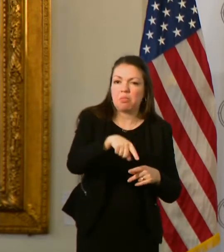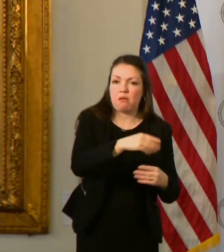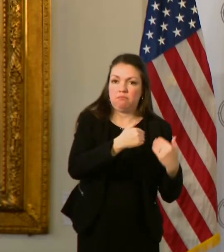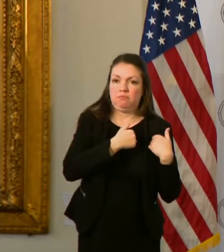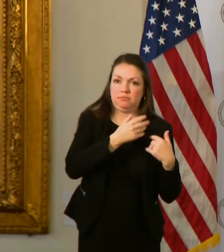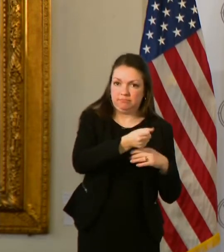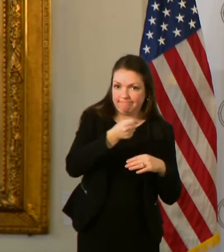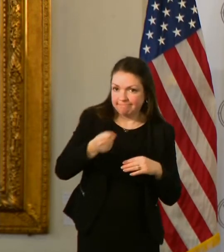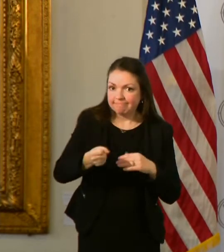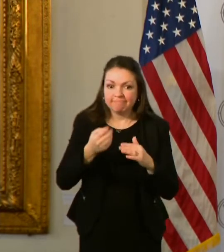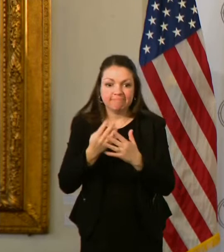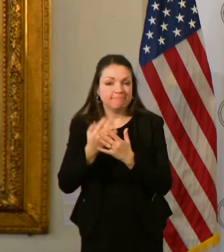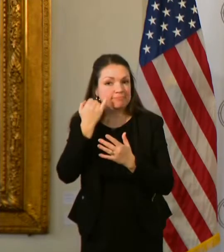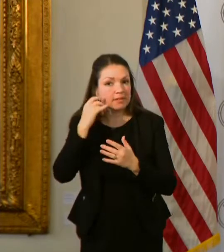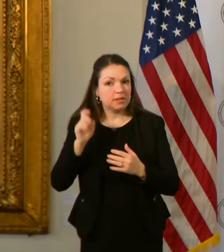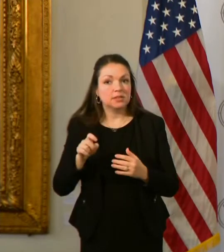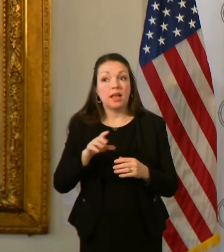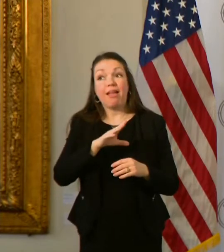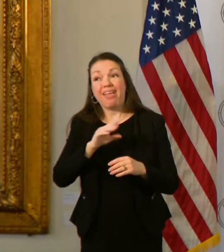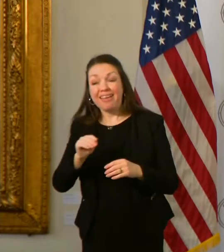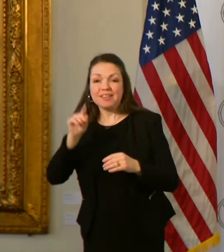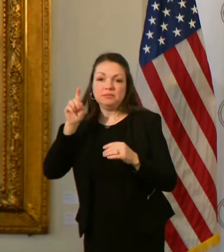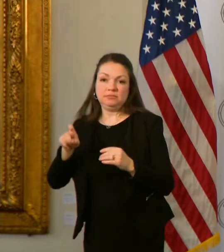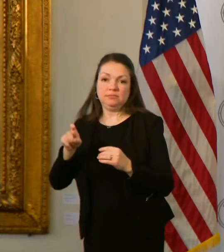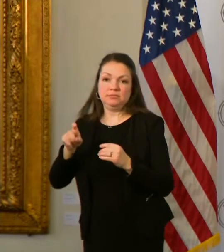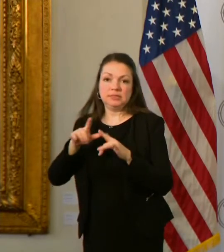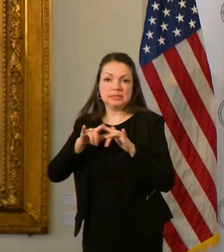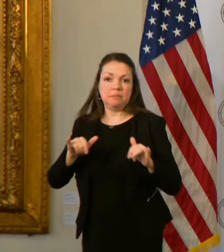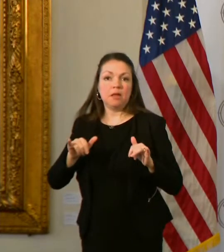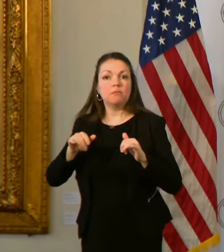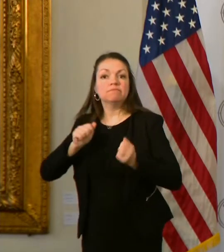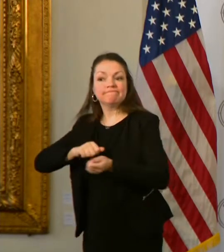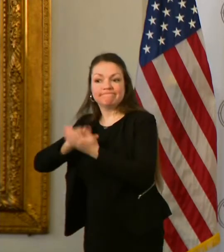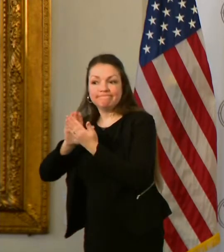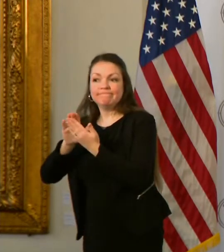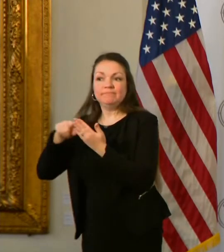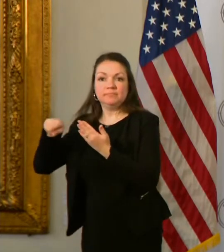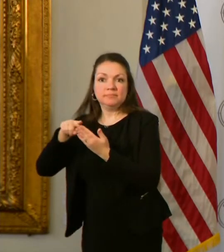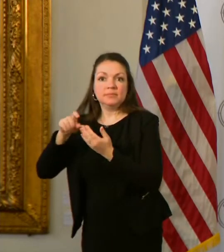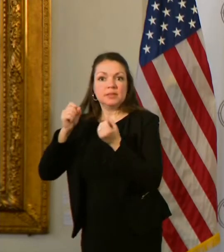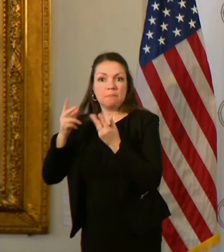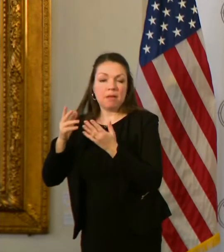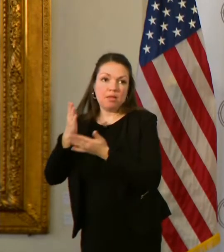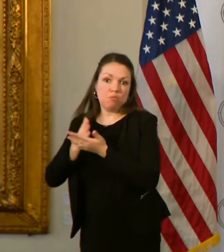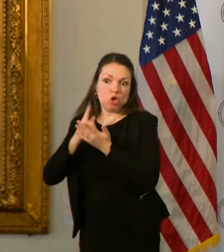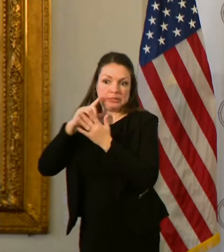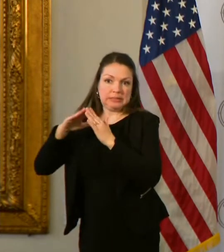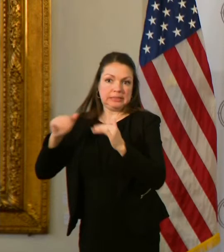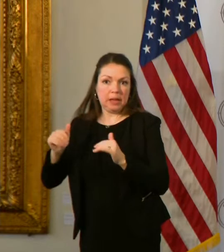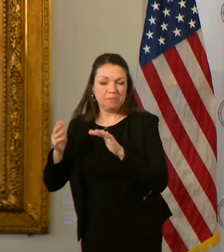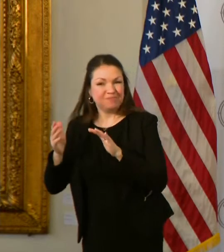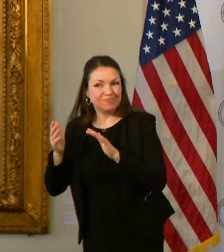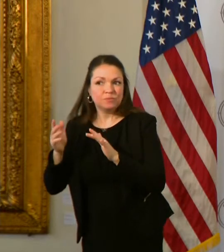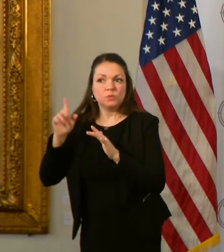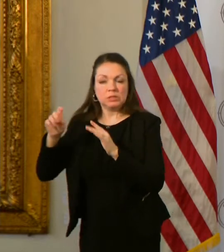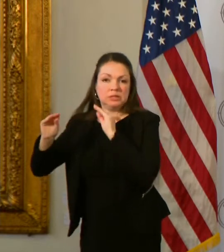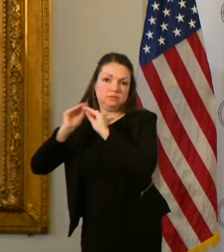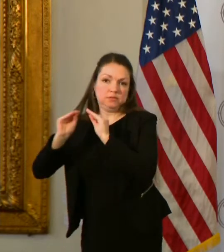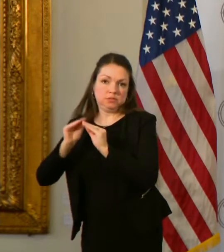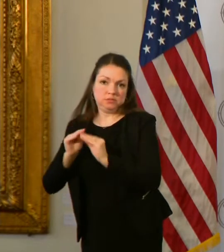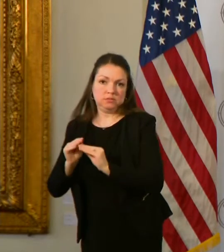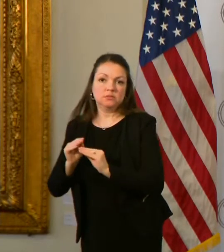parts of our systems that have failed far too many of us. And it also means that we have to take a trauma-informed